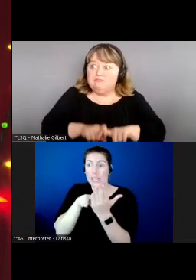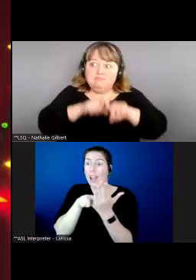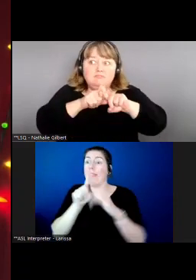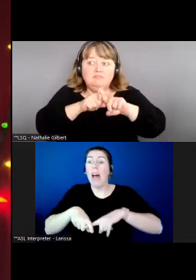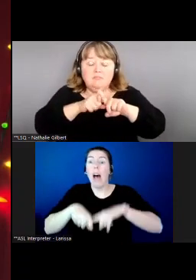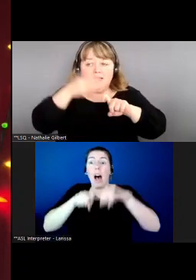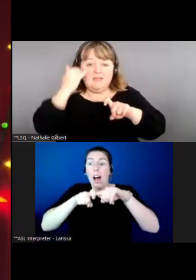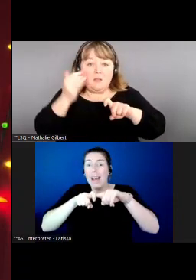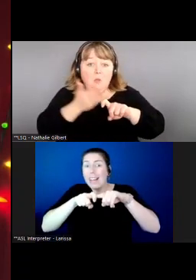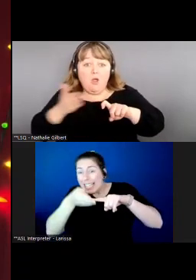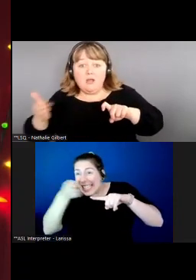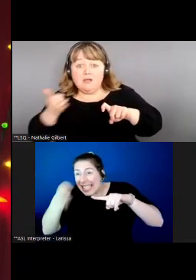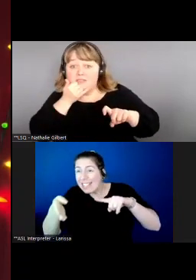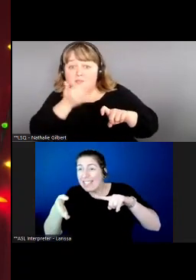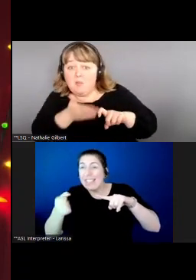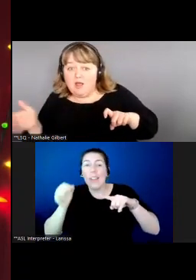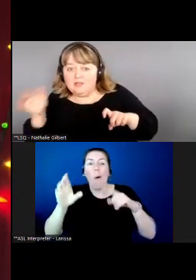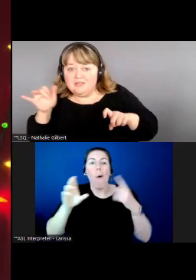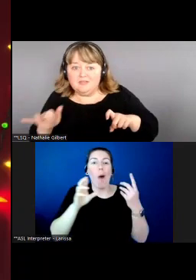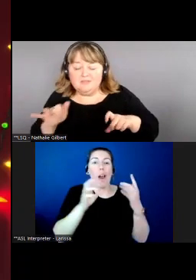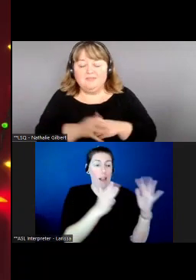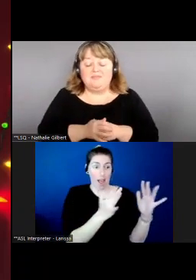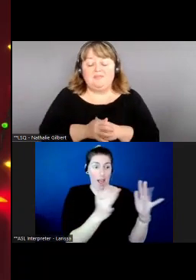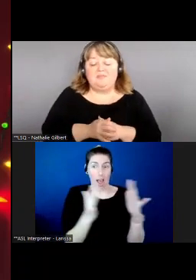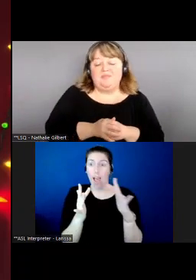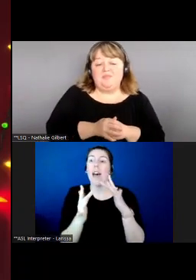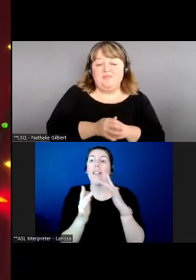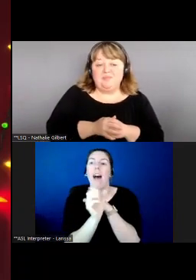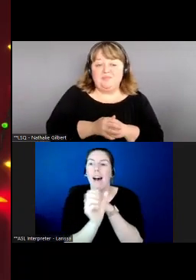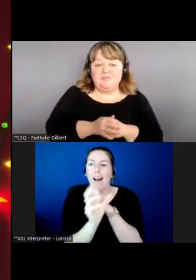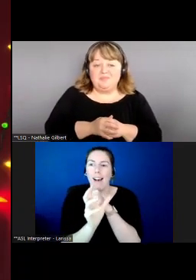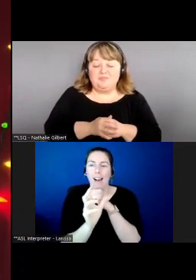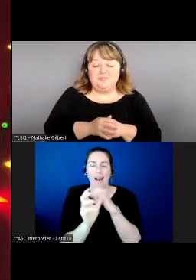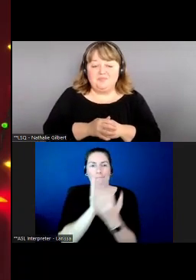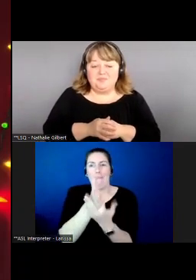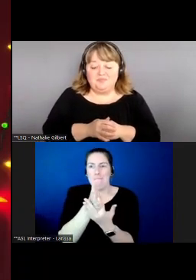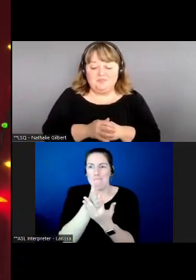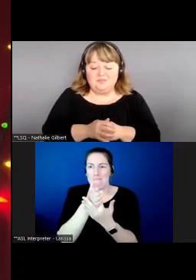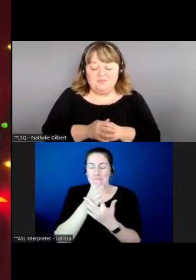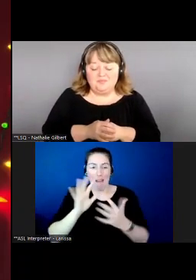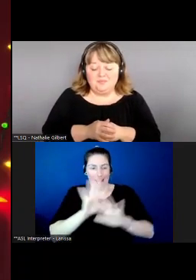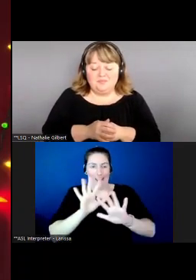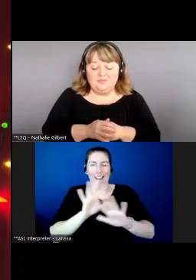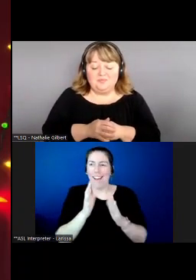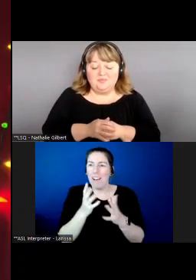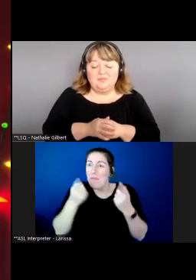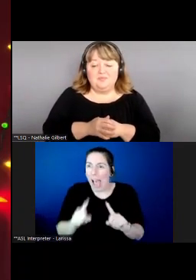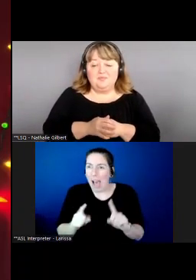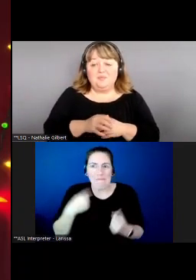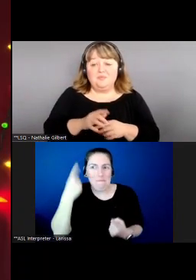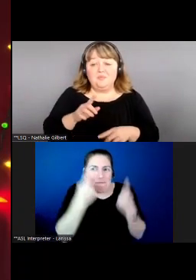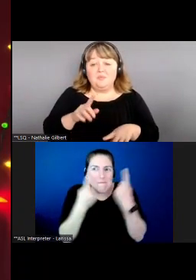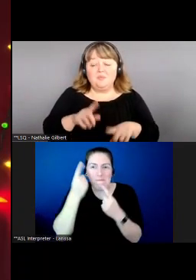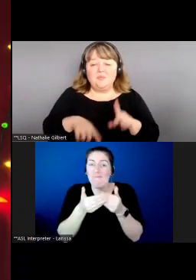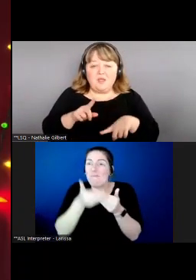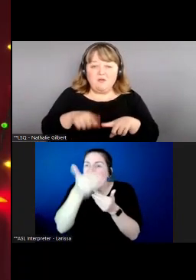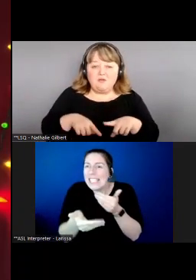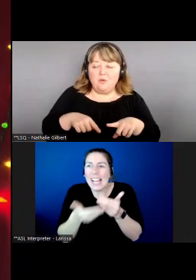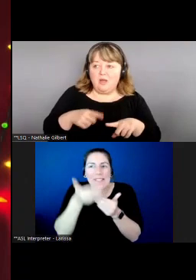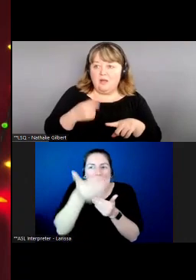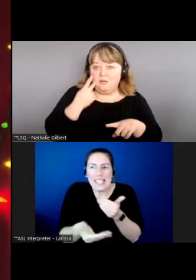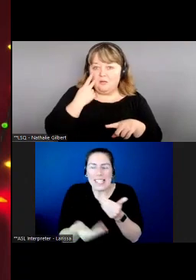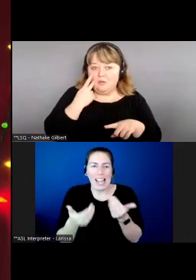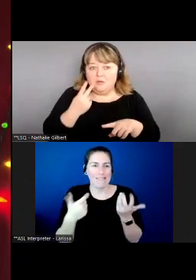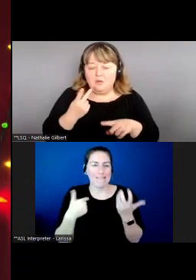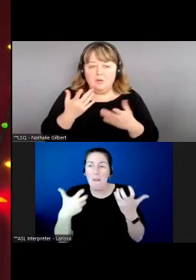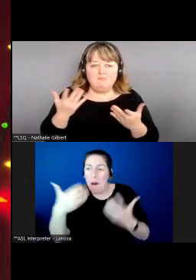the advertisement comes on, at the end or partway through your movie or your show. You're just wondering what's going to happen next. So